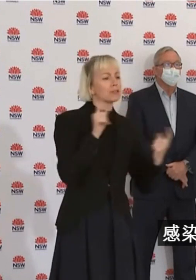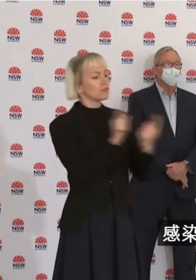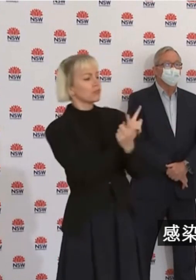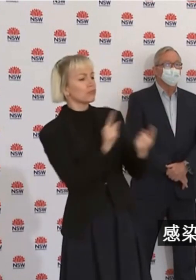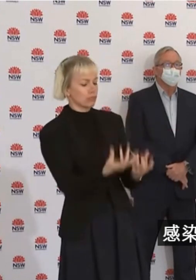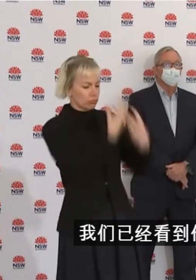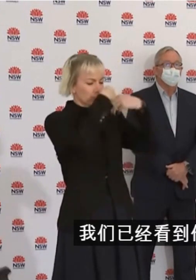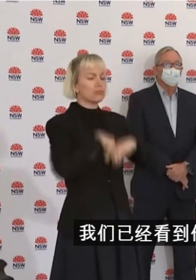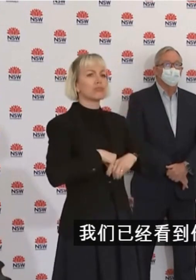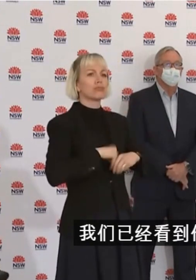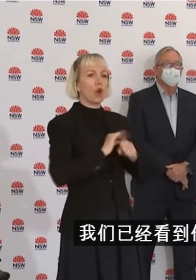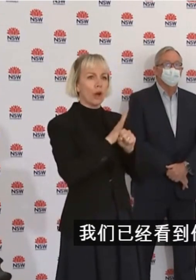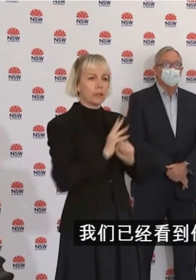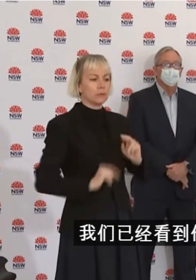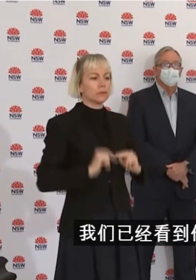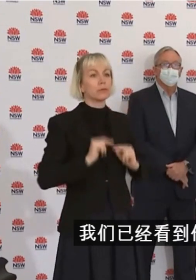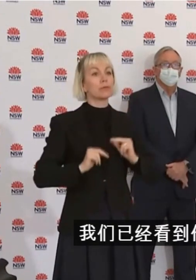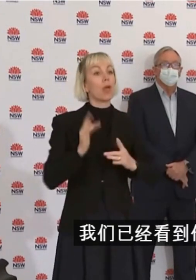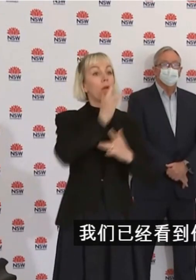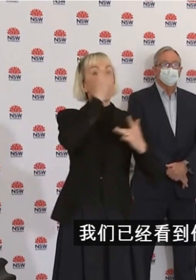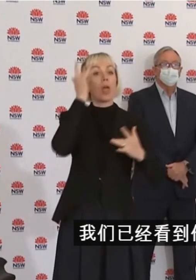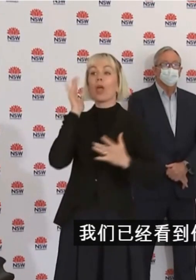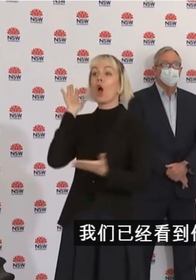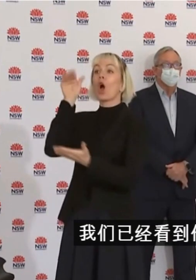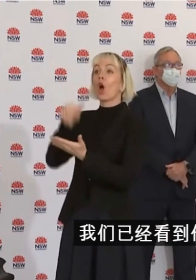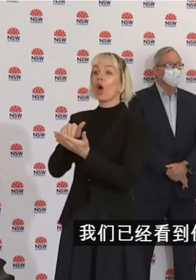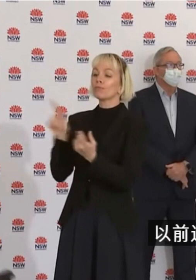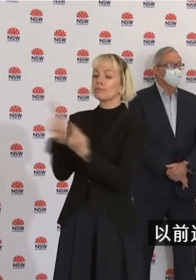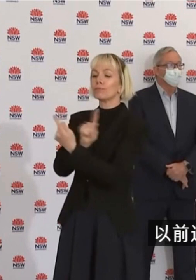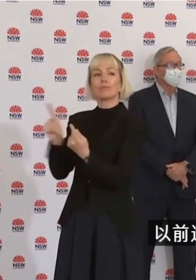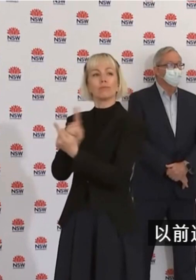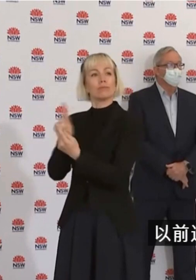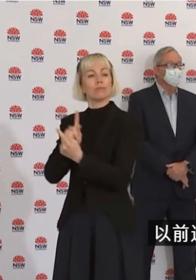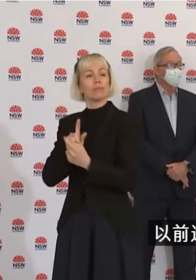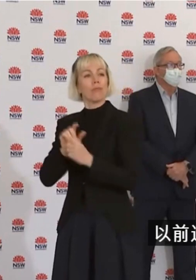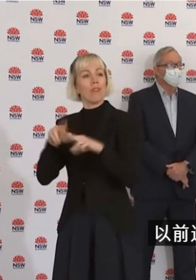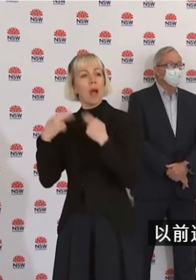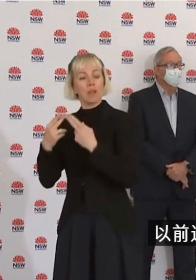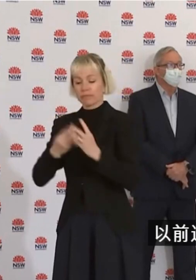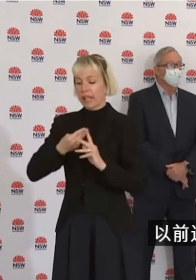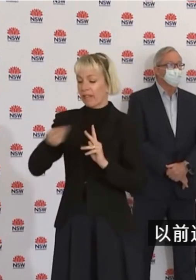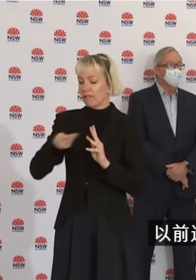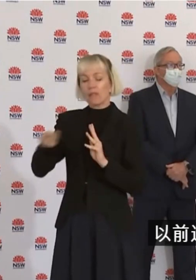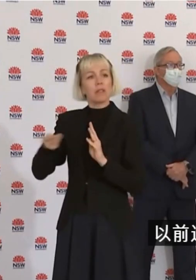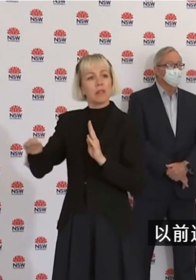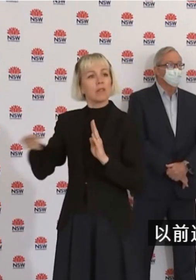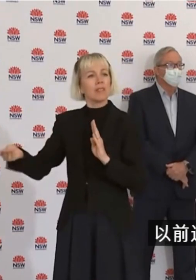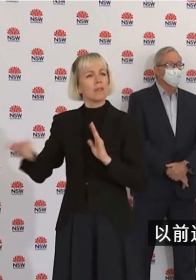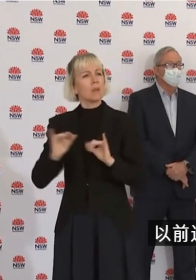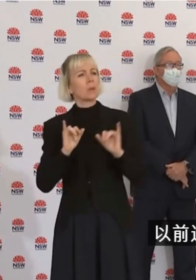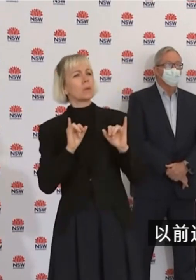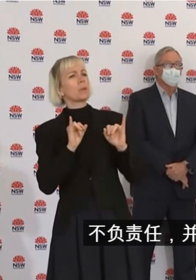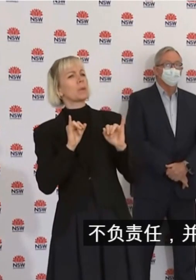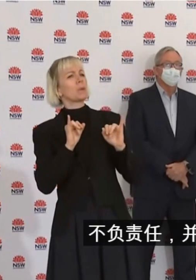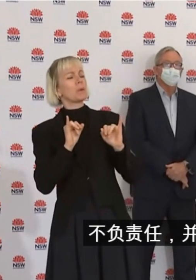of infecting everyone in their household. We've seen it happen before, and this sort of behaviour